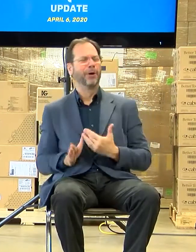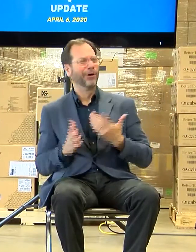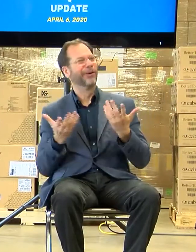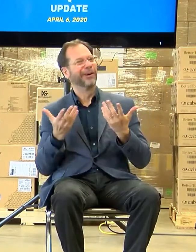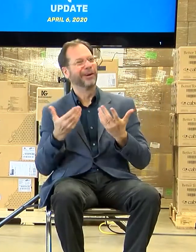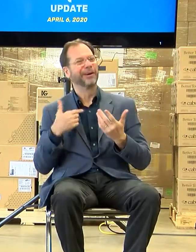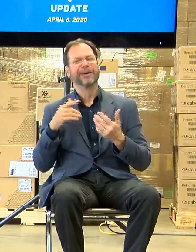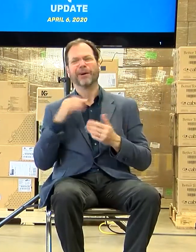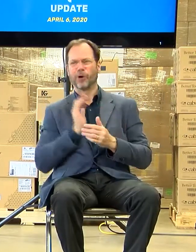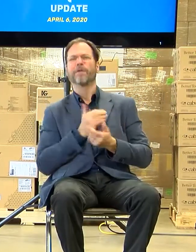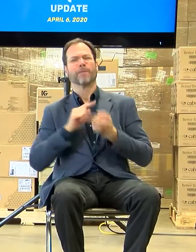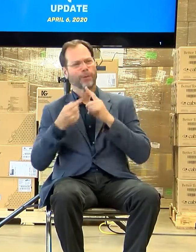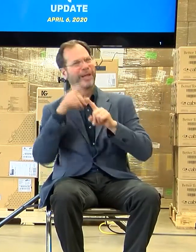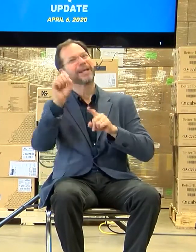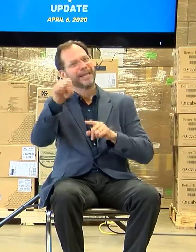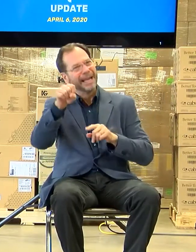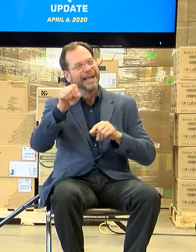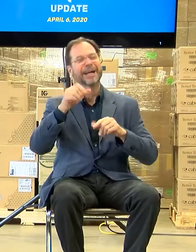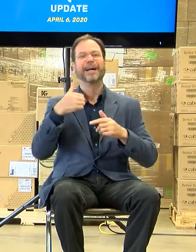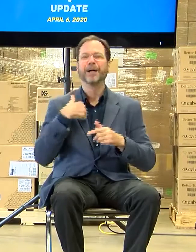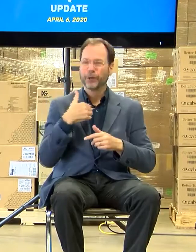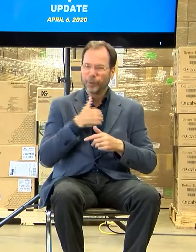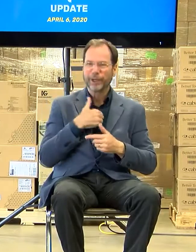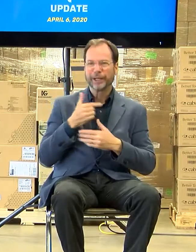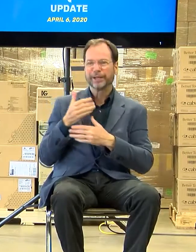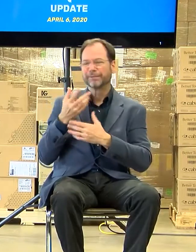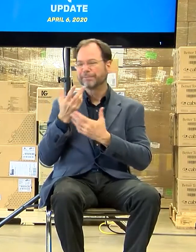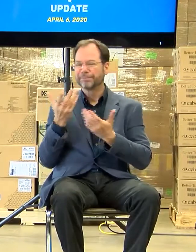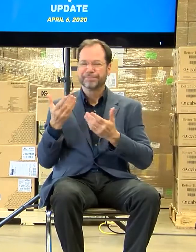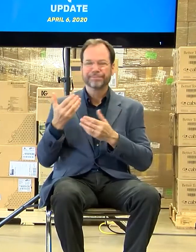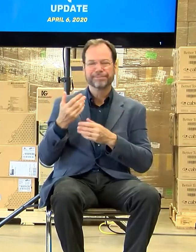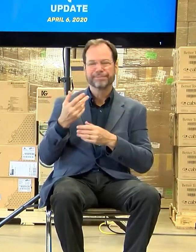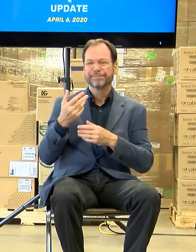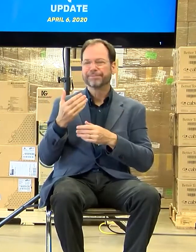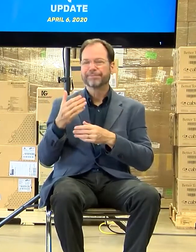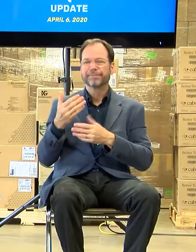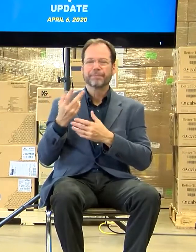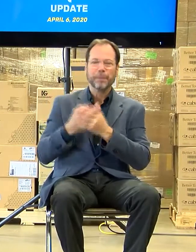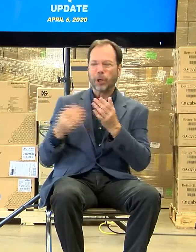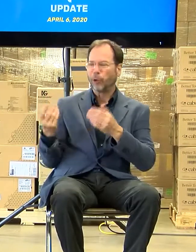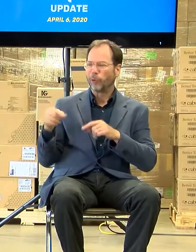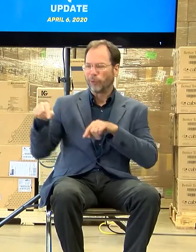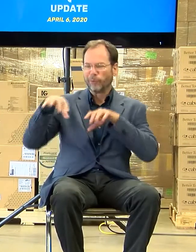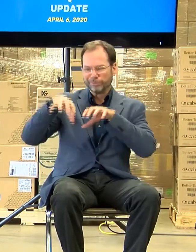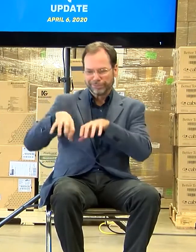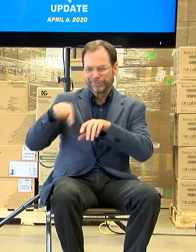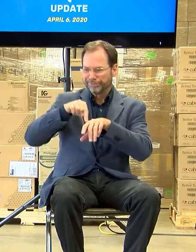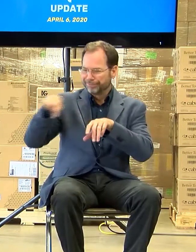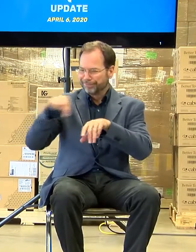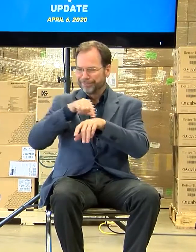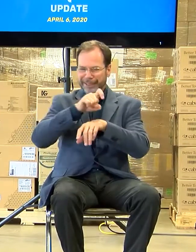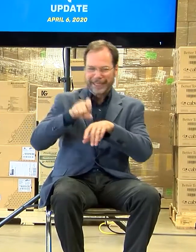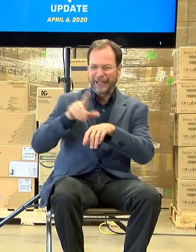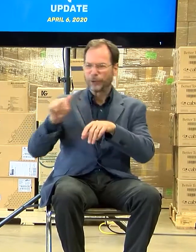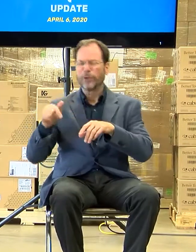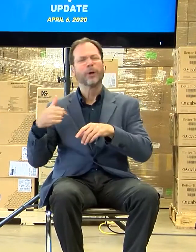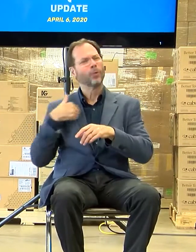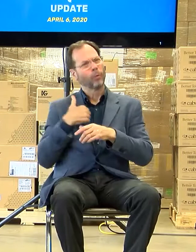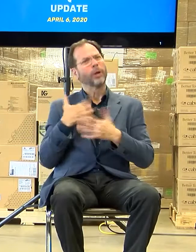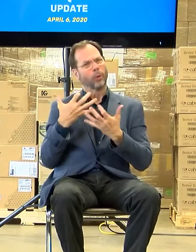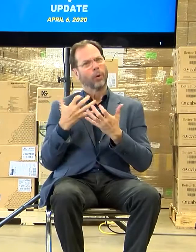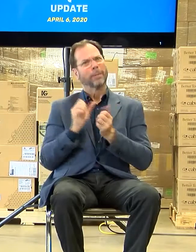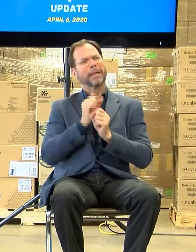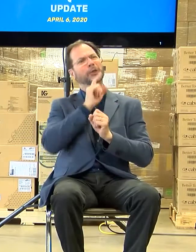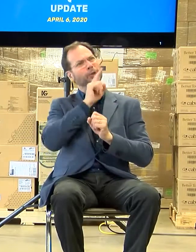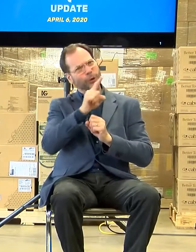that you are friends. We know that we both share the same approach, and that is we want to do all we can together to